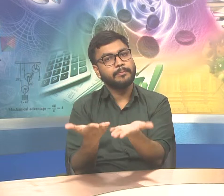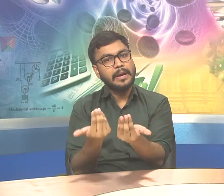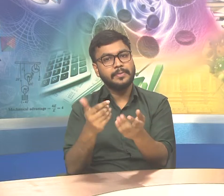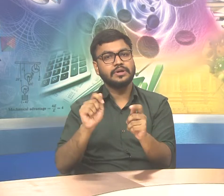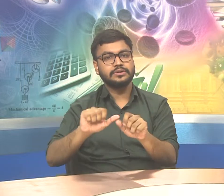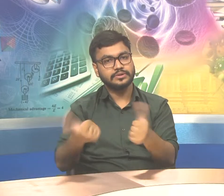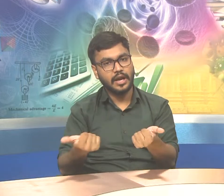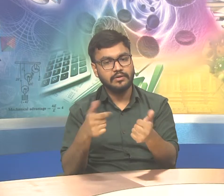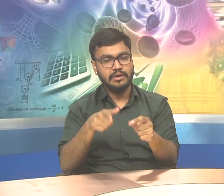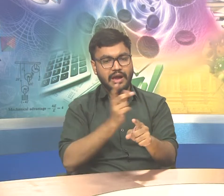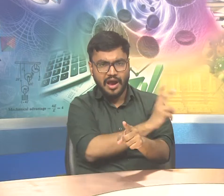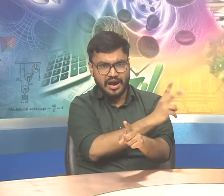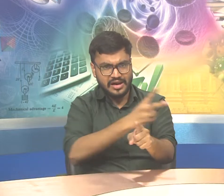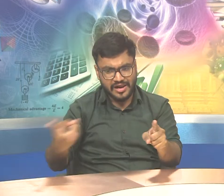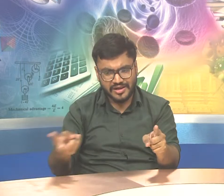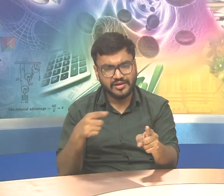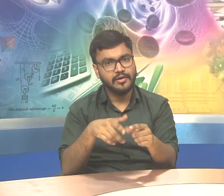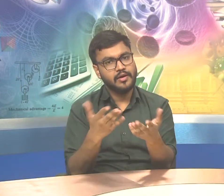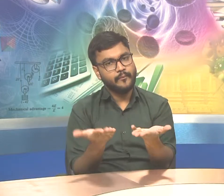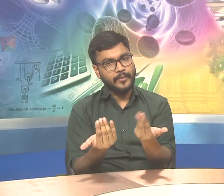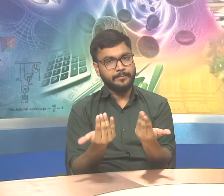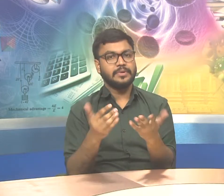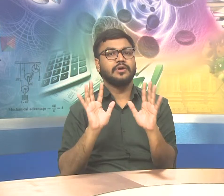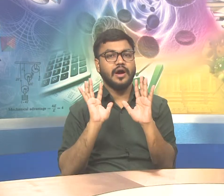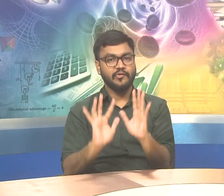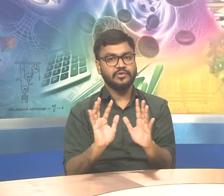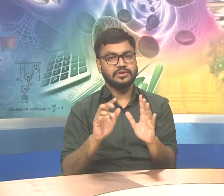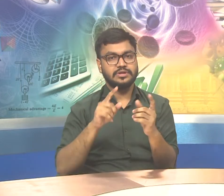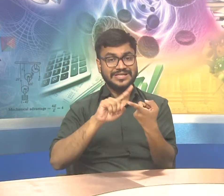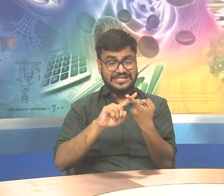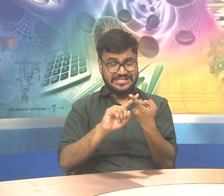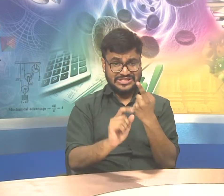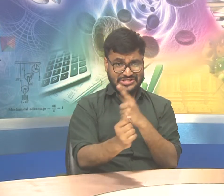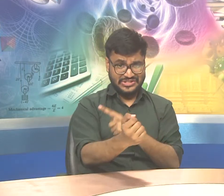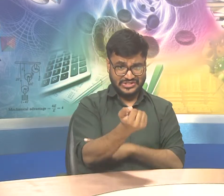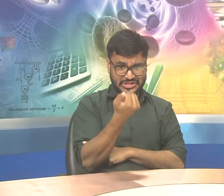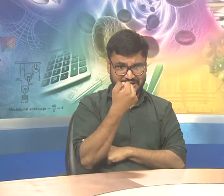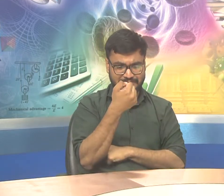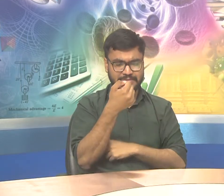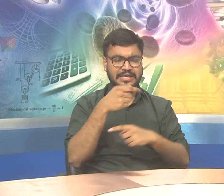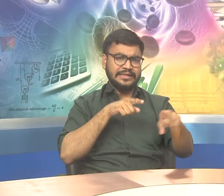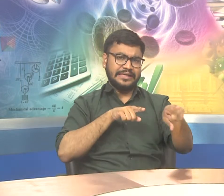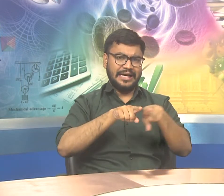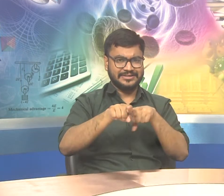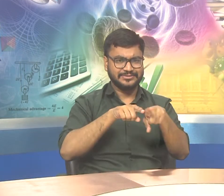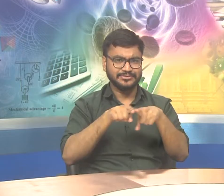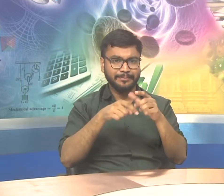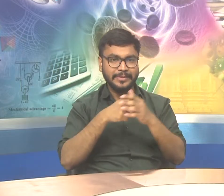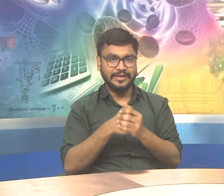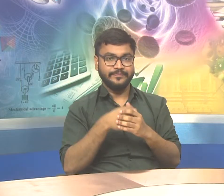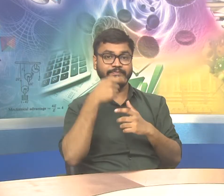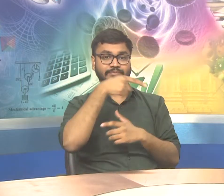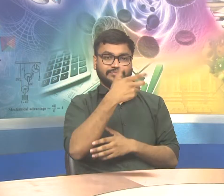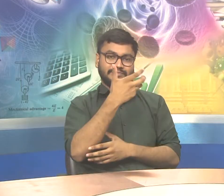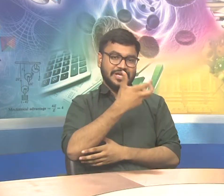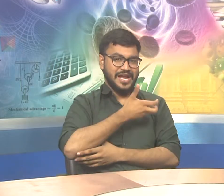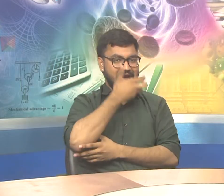Different forms of energy can change from one form to another in various situations.